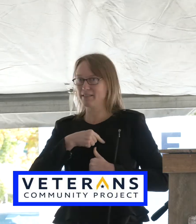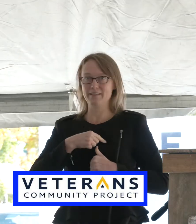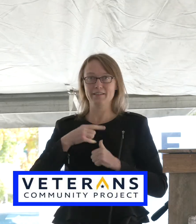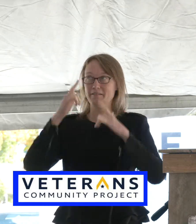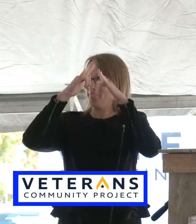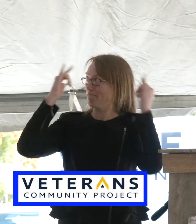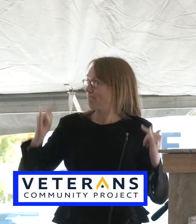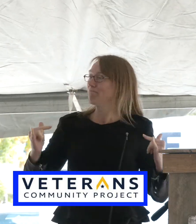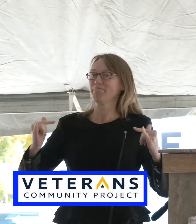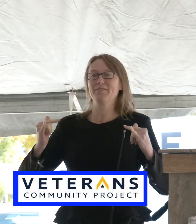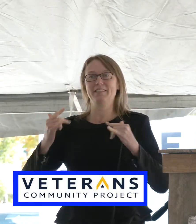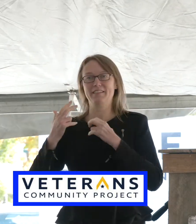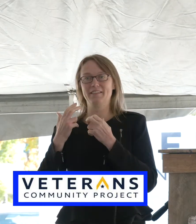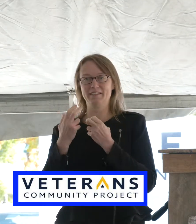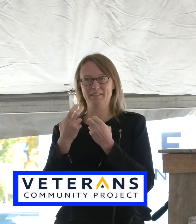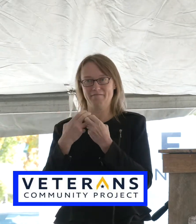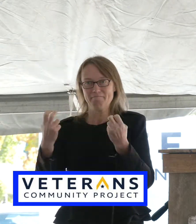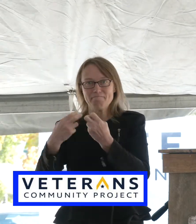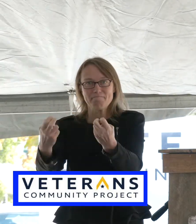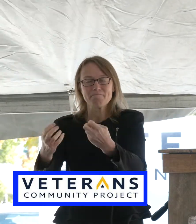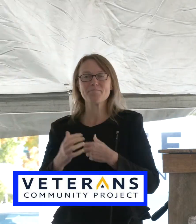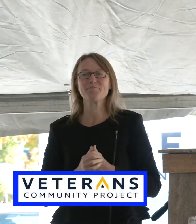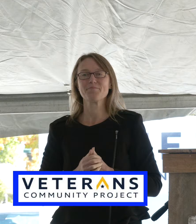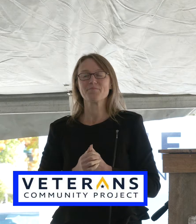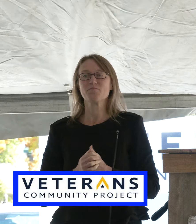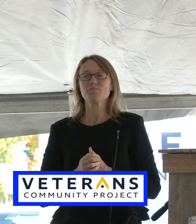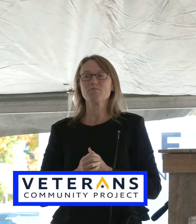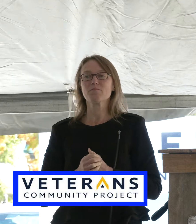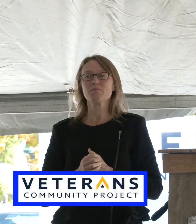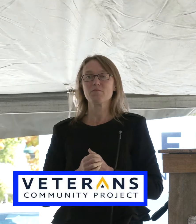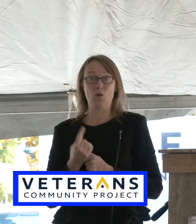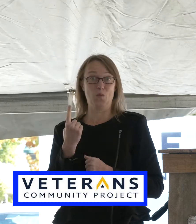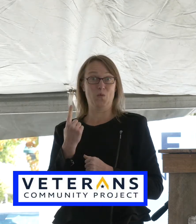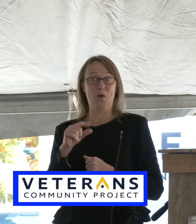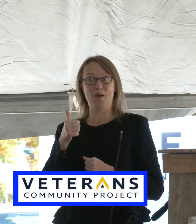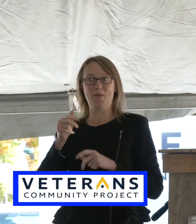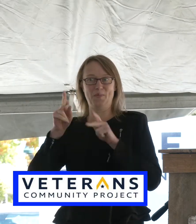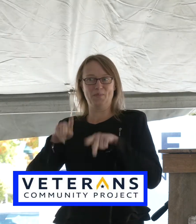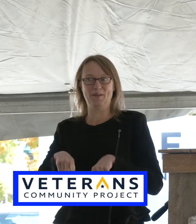almost every day for the last year, we're delighted that she's here today and still speaking to us.